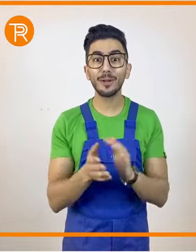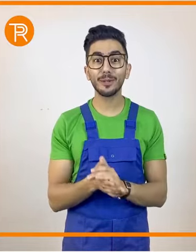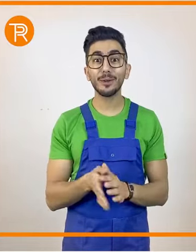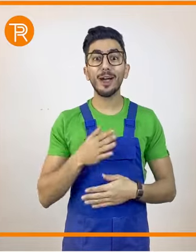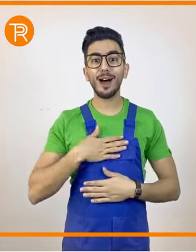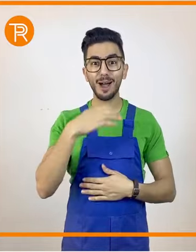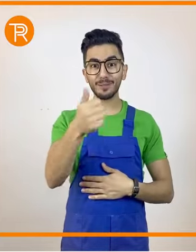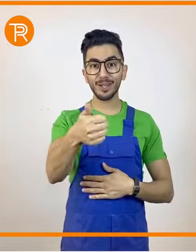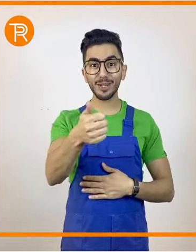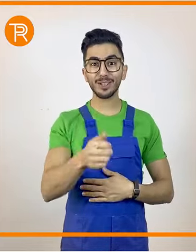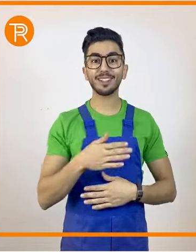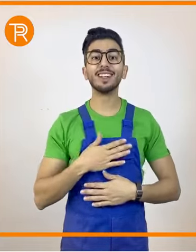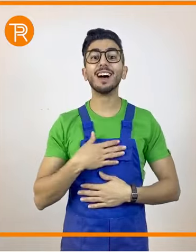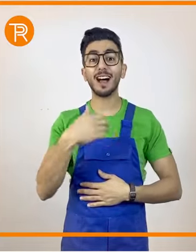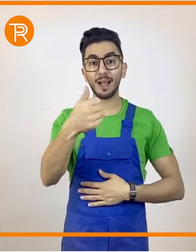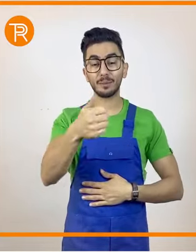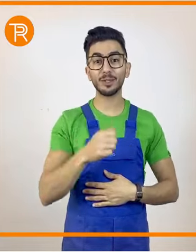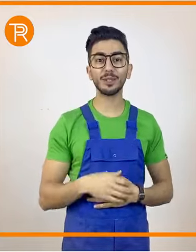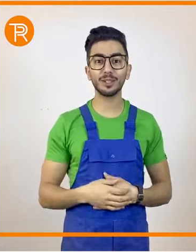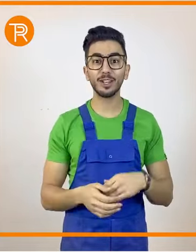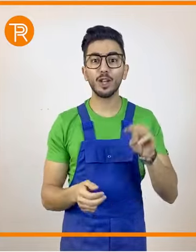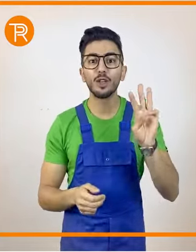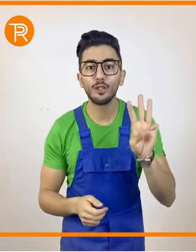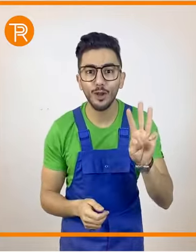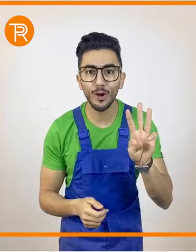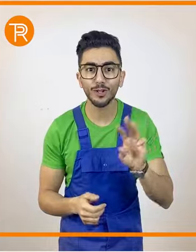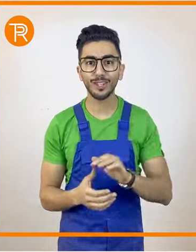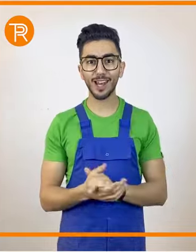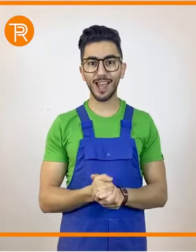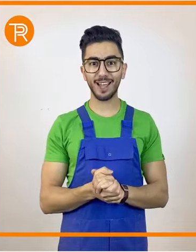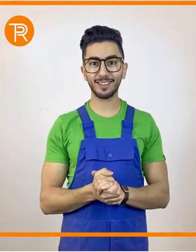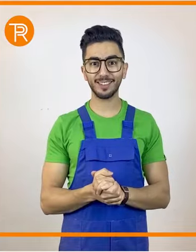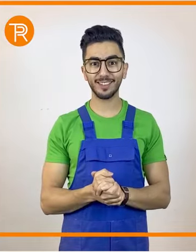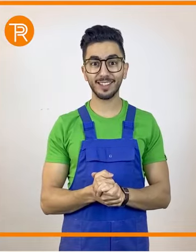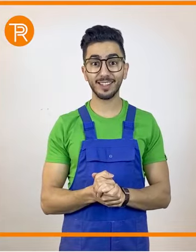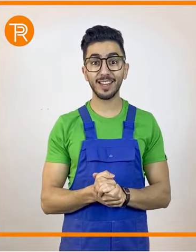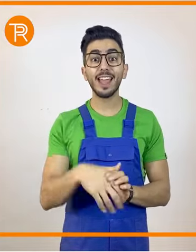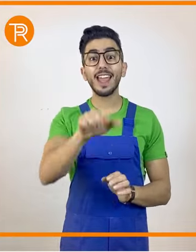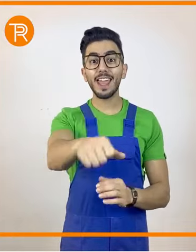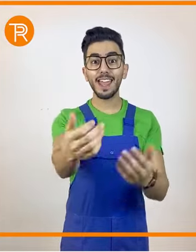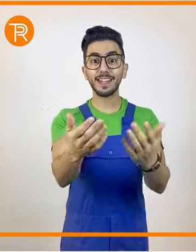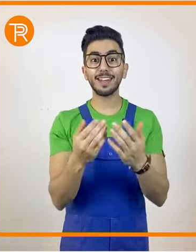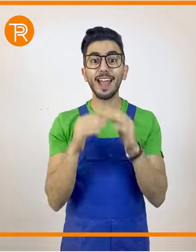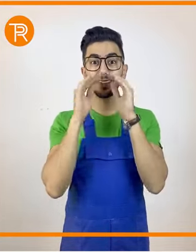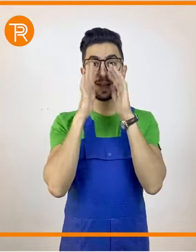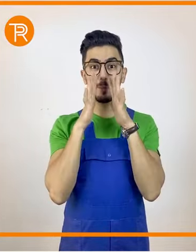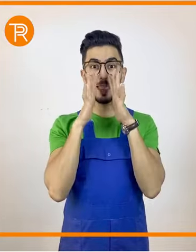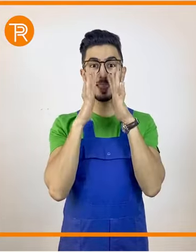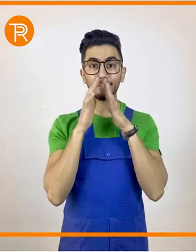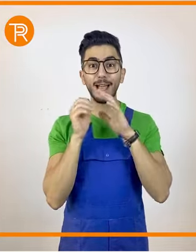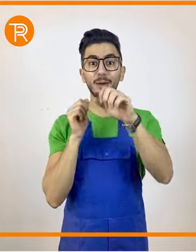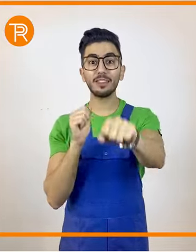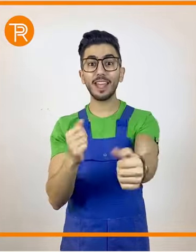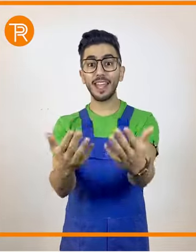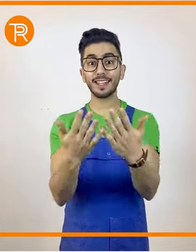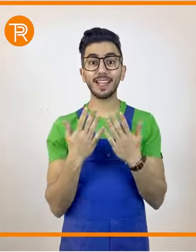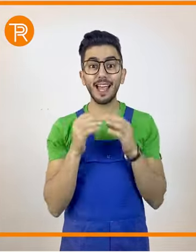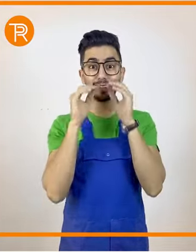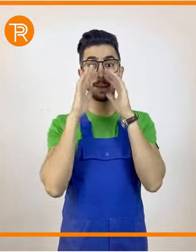are you? I'm good. I'm good. Third class. It has a big mouth. It has a